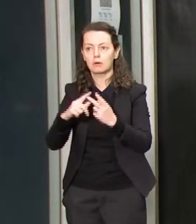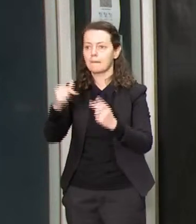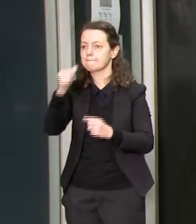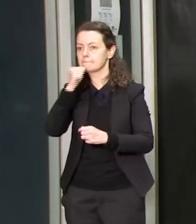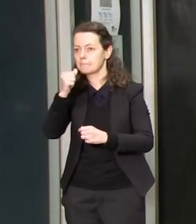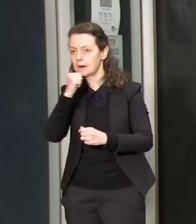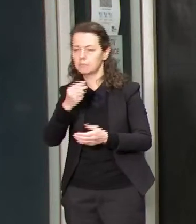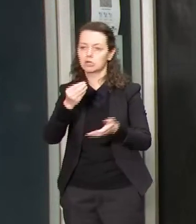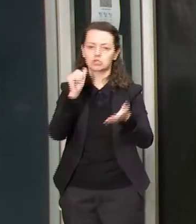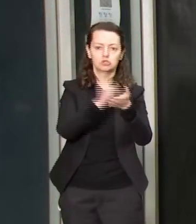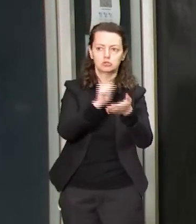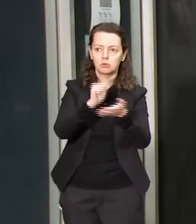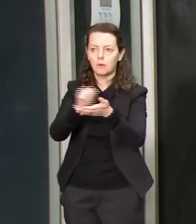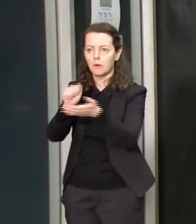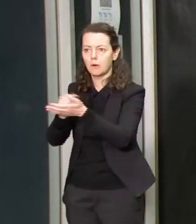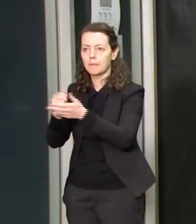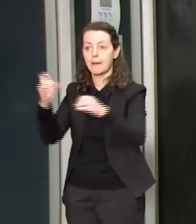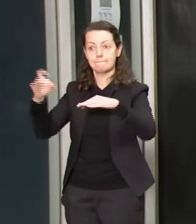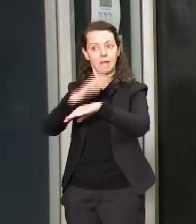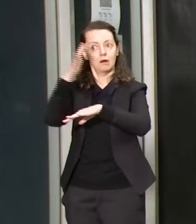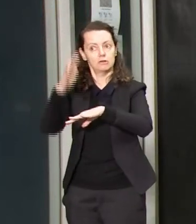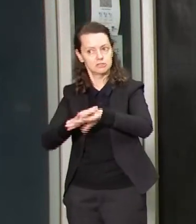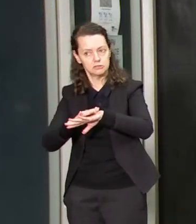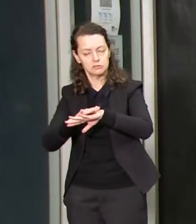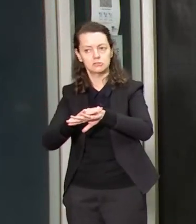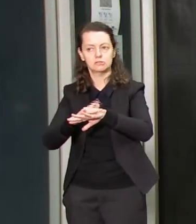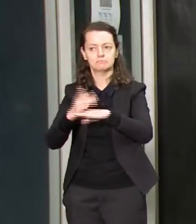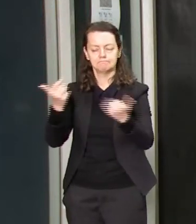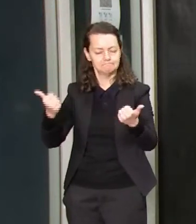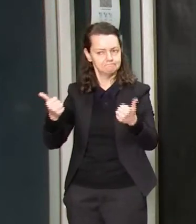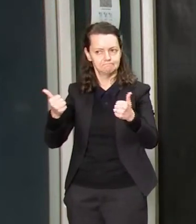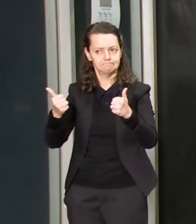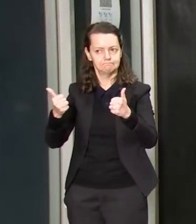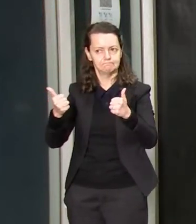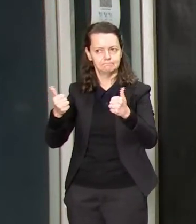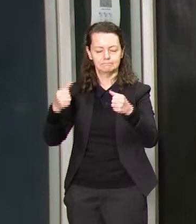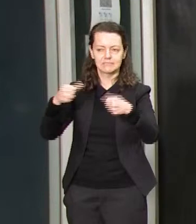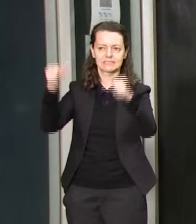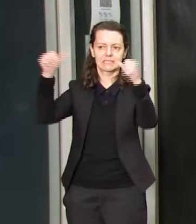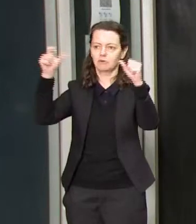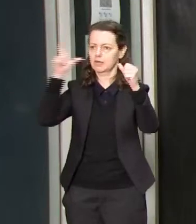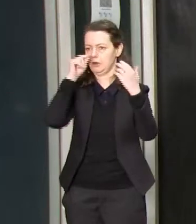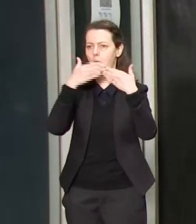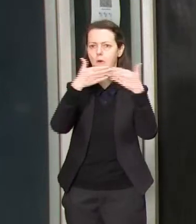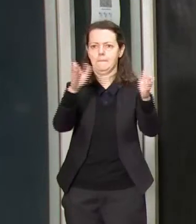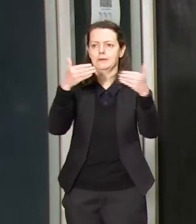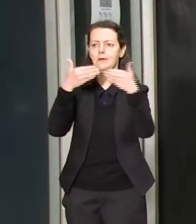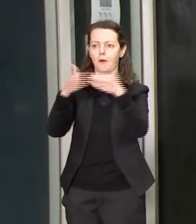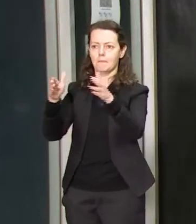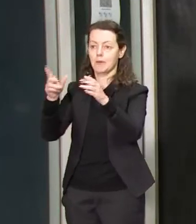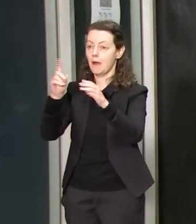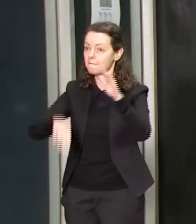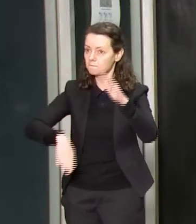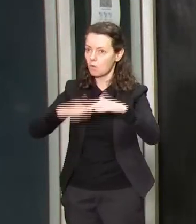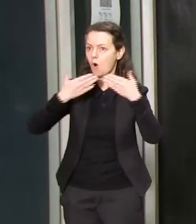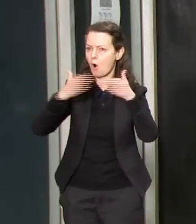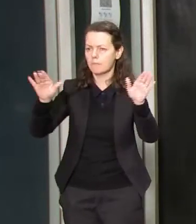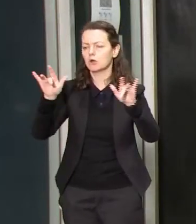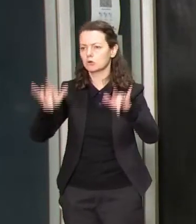love. That's a great thing, and we have all sacrificed to get to this point where we're at today. But to keep